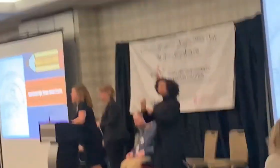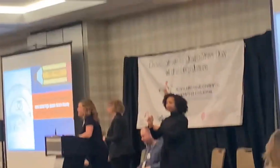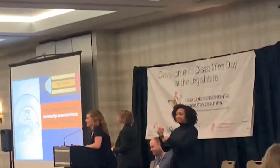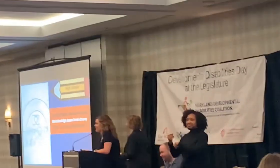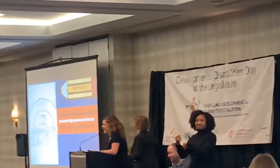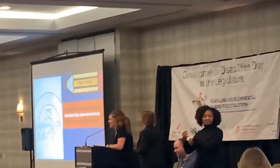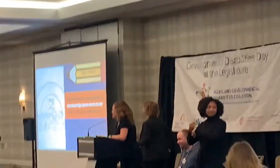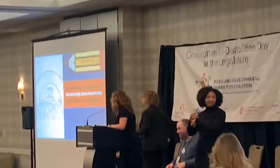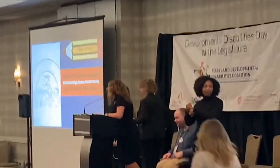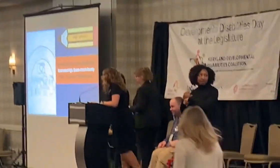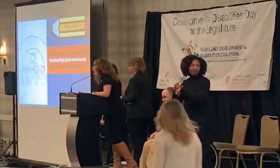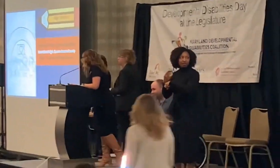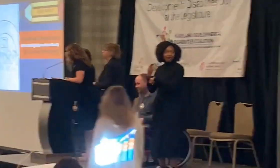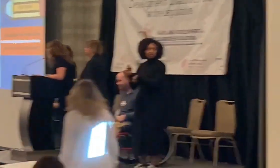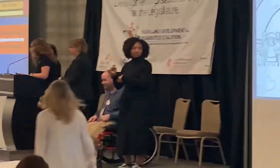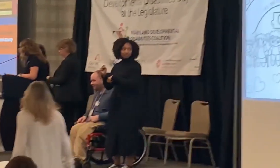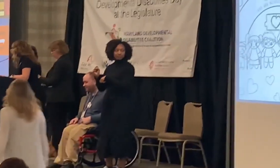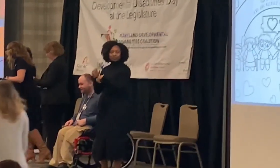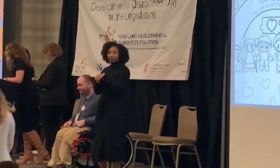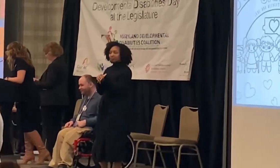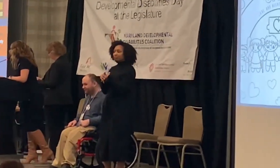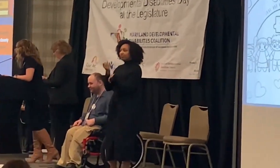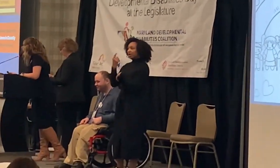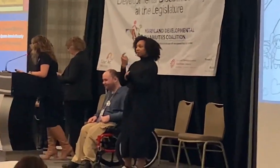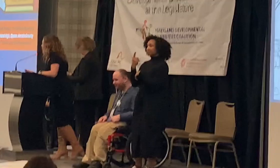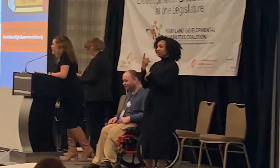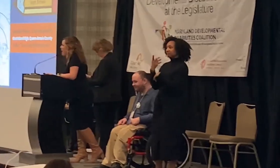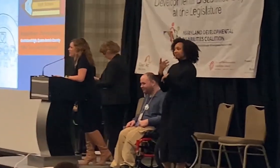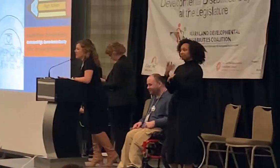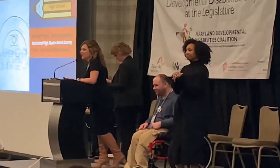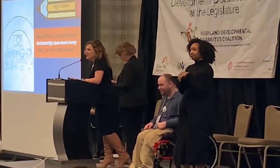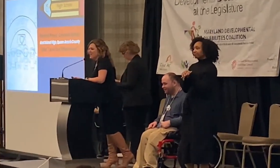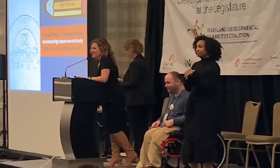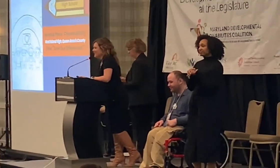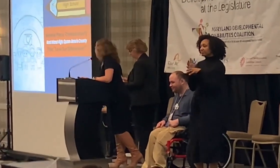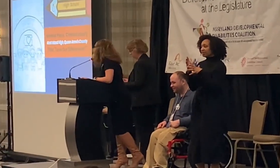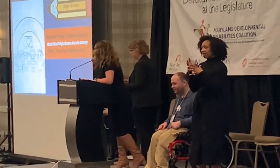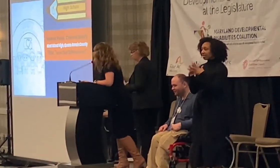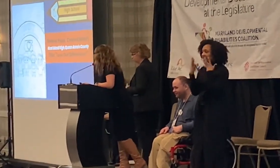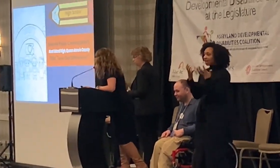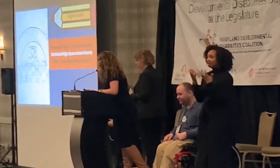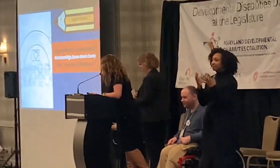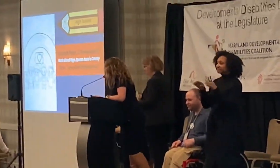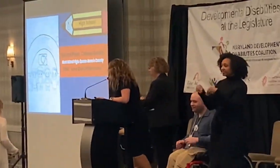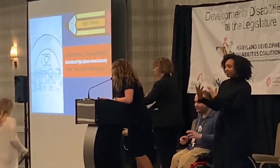there's a lot of submissions from this high school and they were absolutely amazing